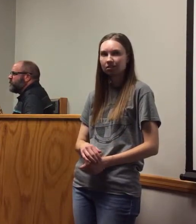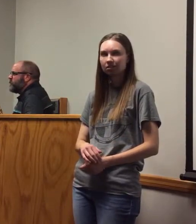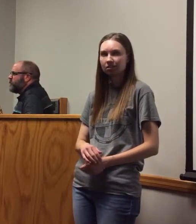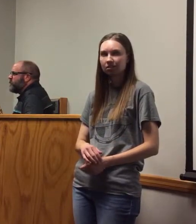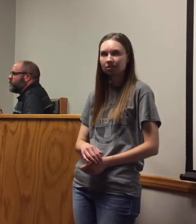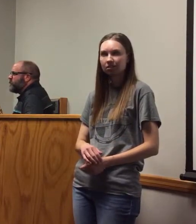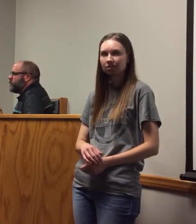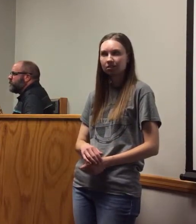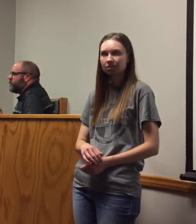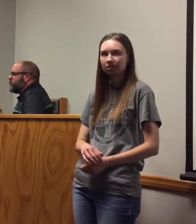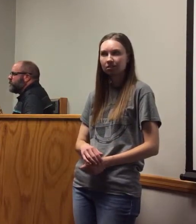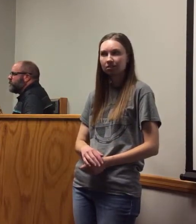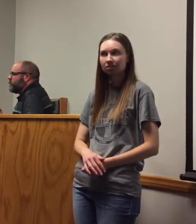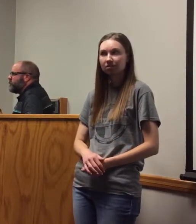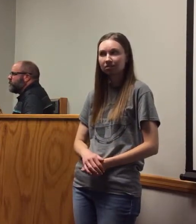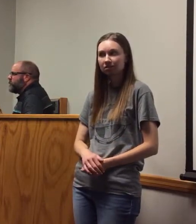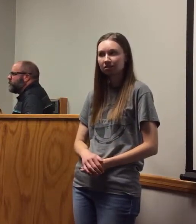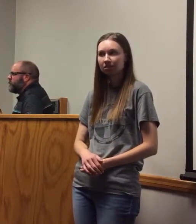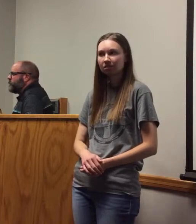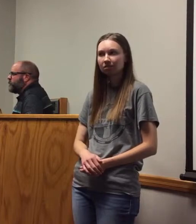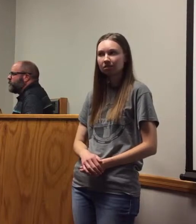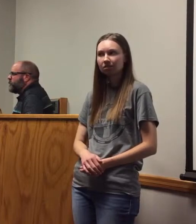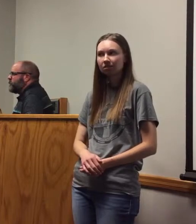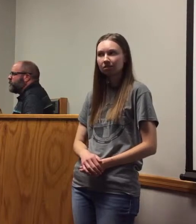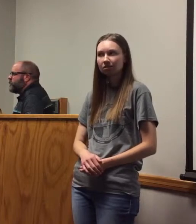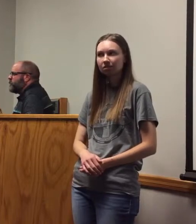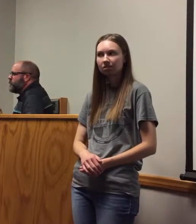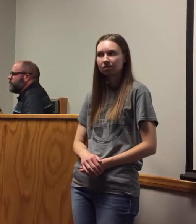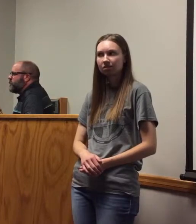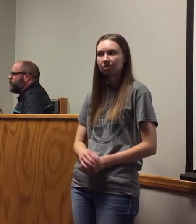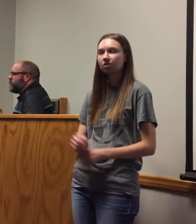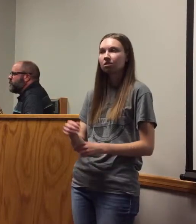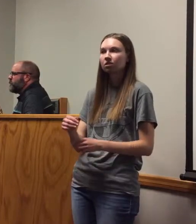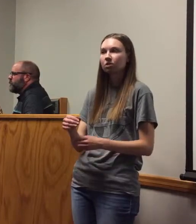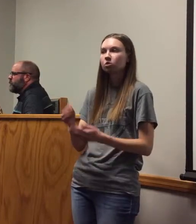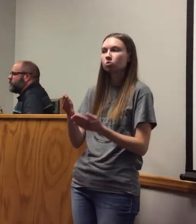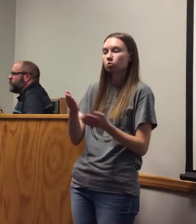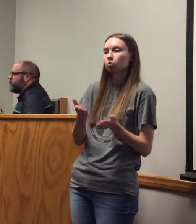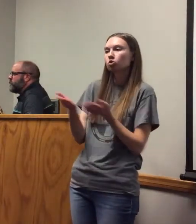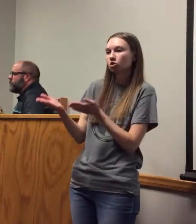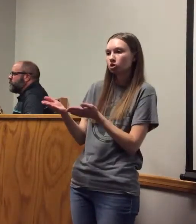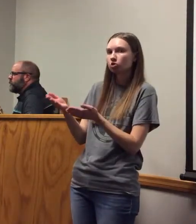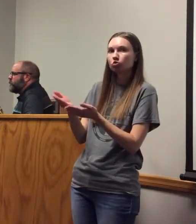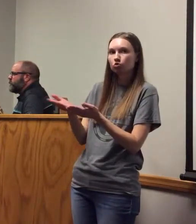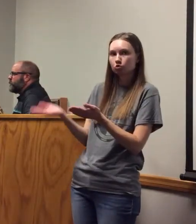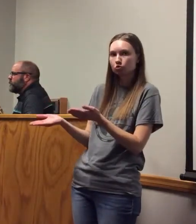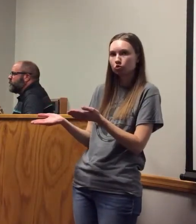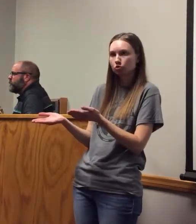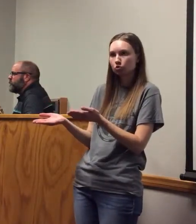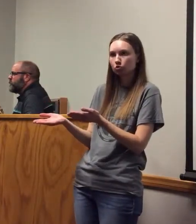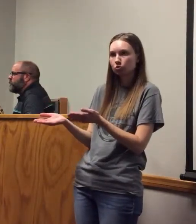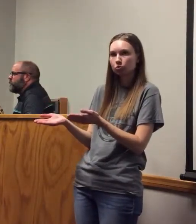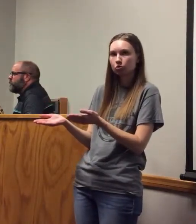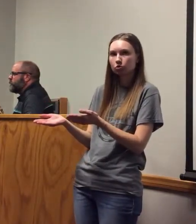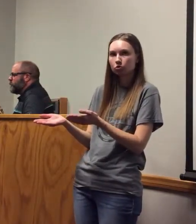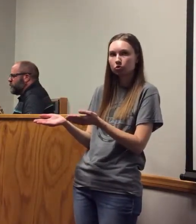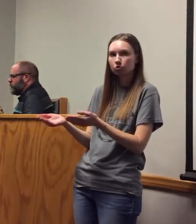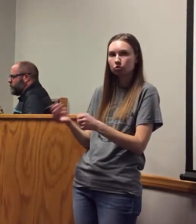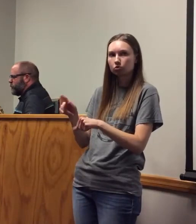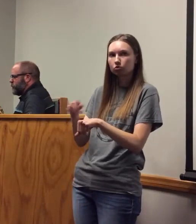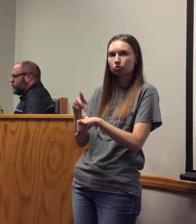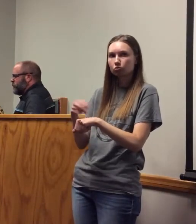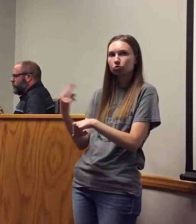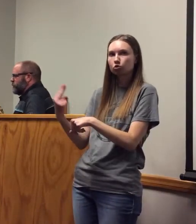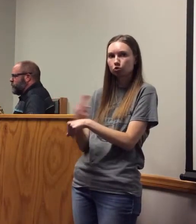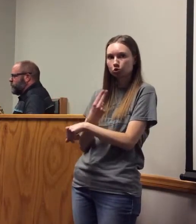all the results, recommendations, and resources that the school district can use to improve the services that they're giving to